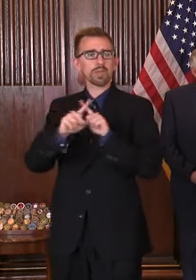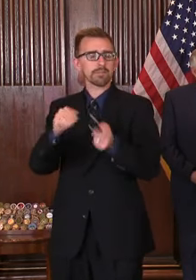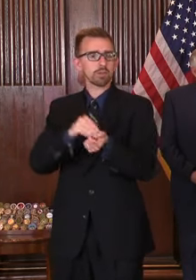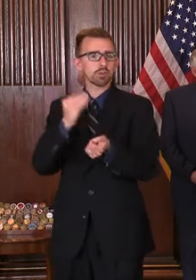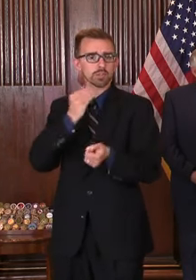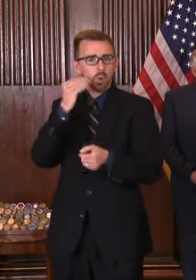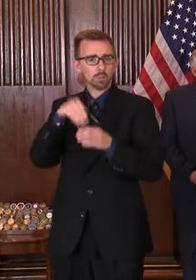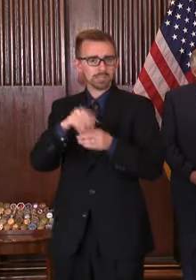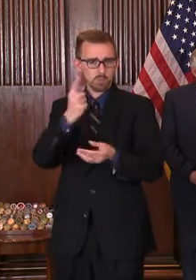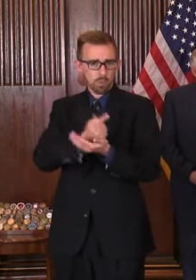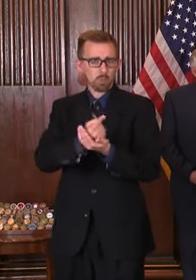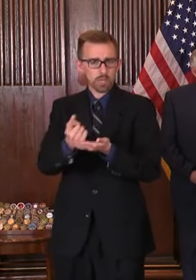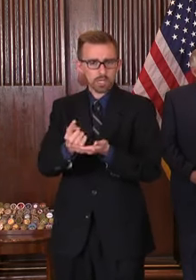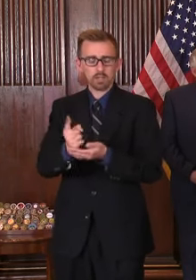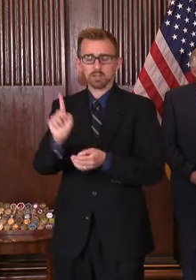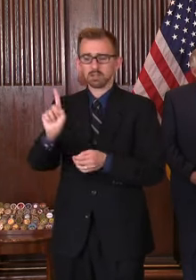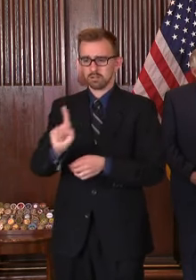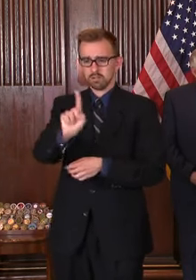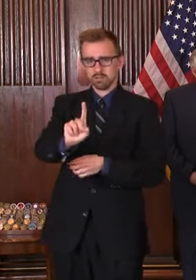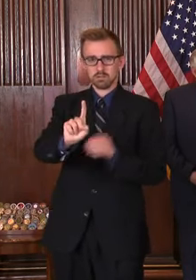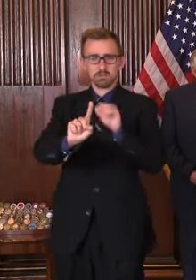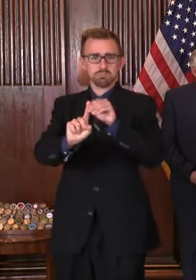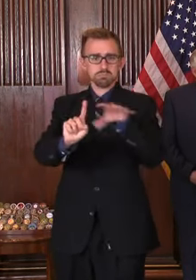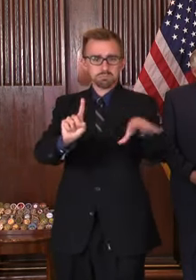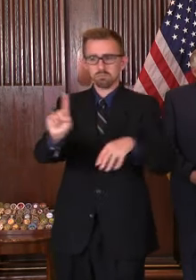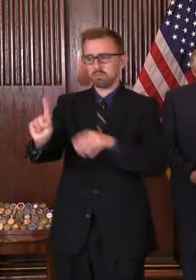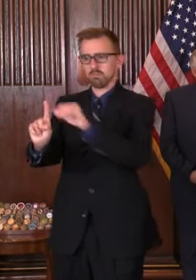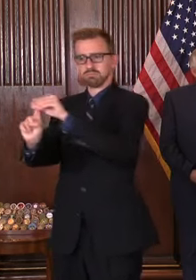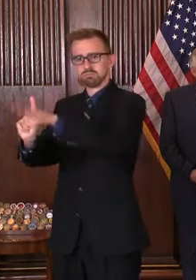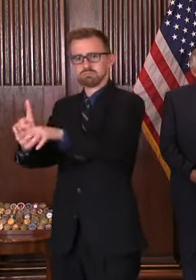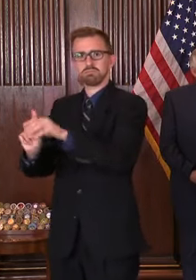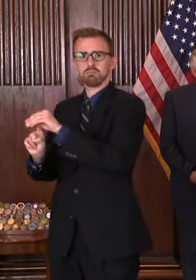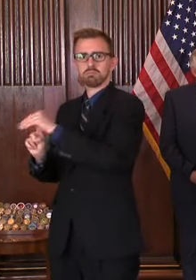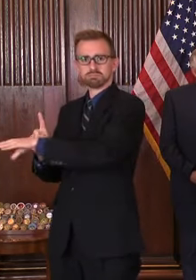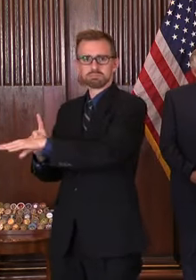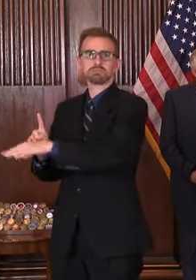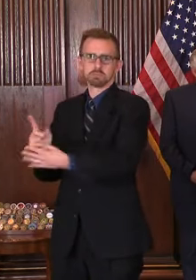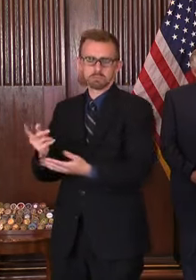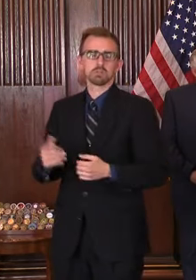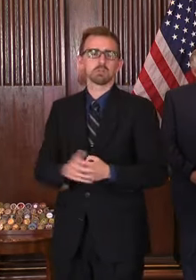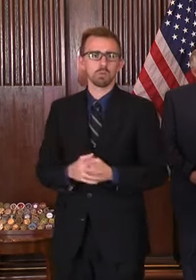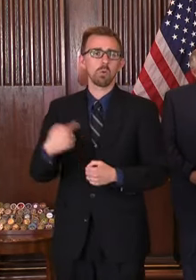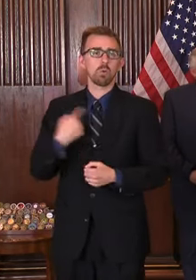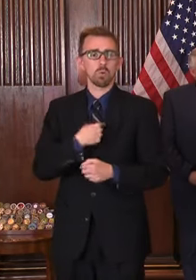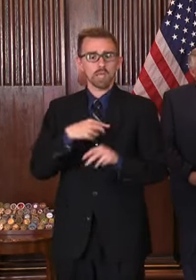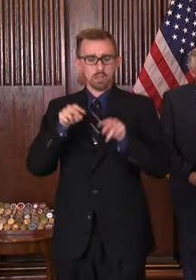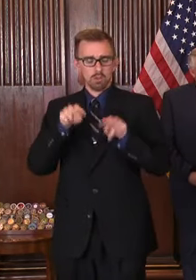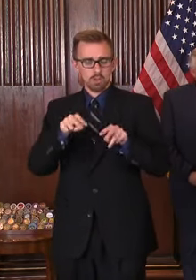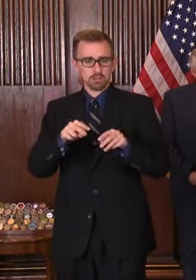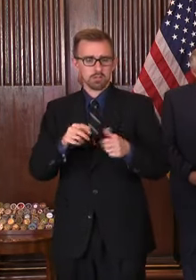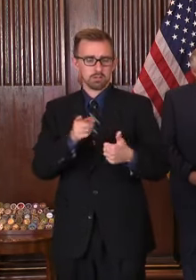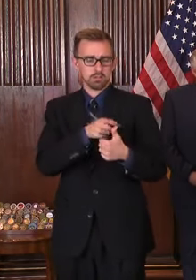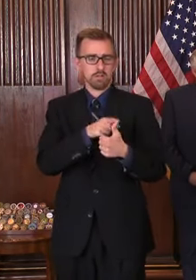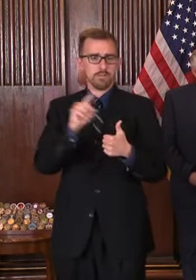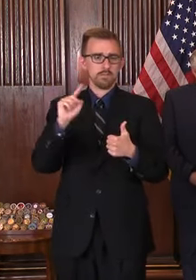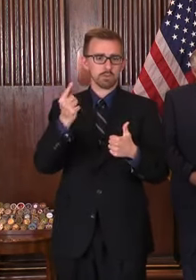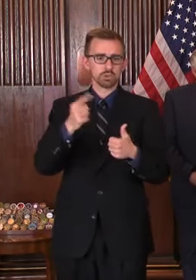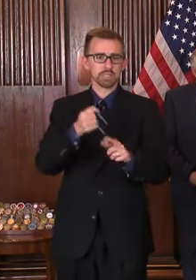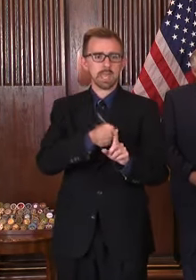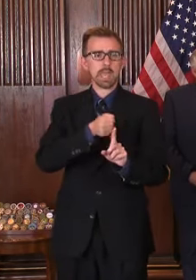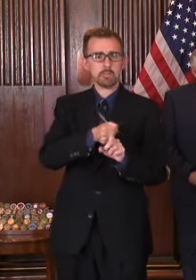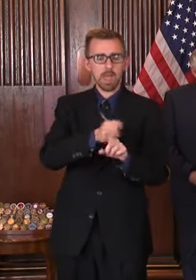week, and you have very sick elderly patients. So what we look at is we look at, number one, the